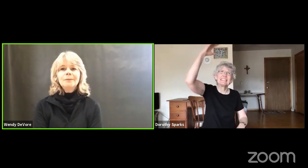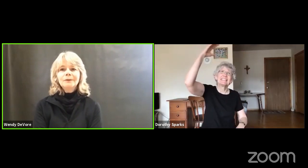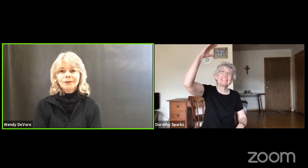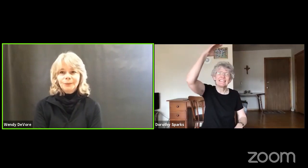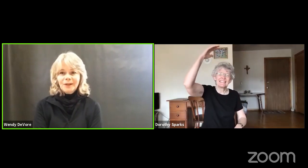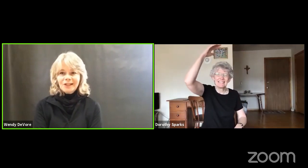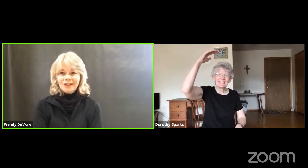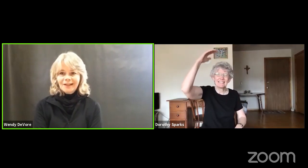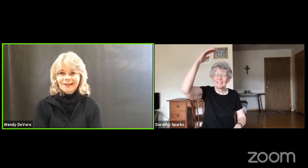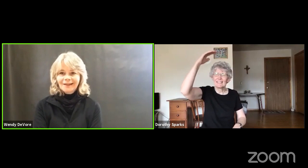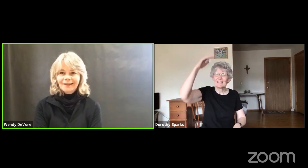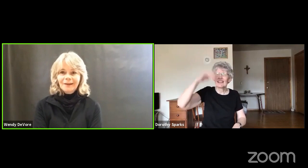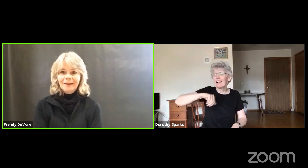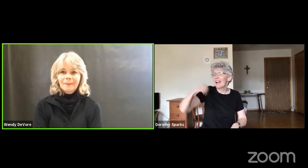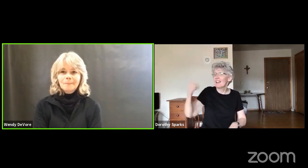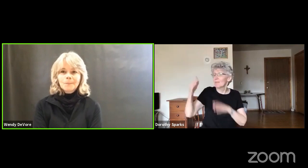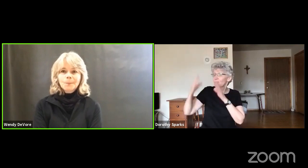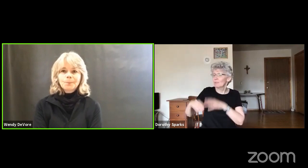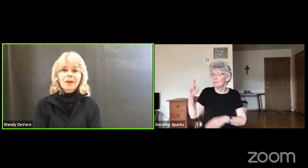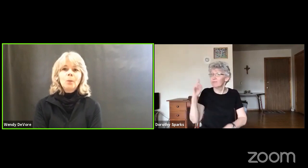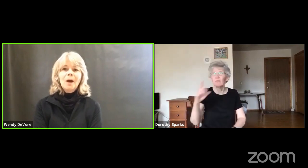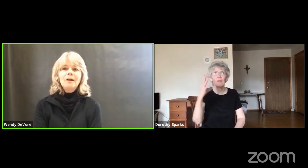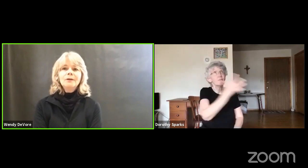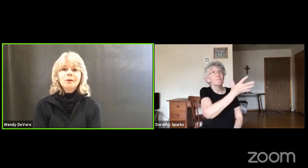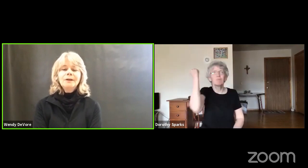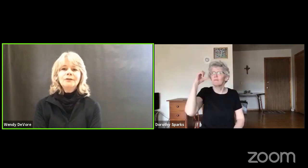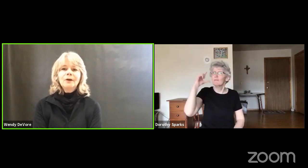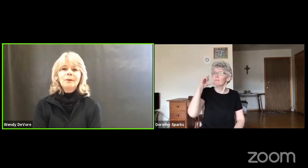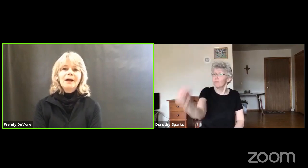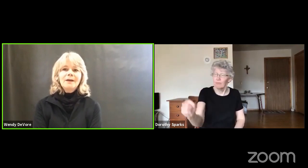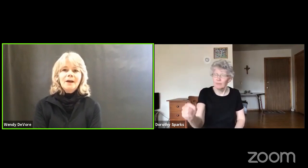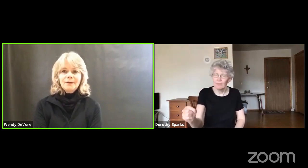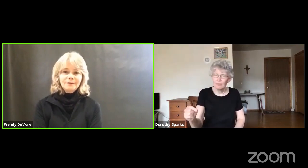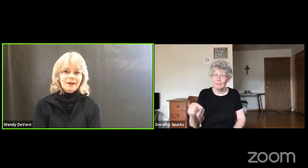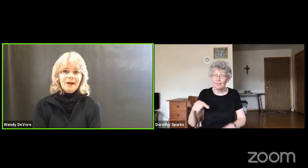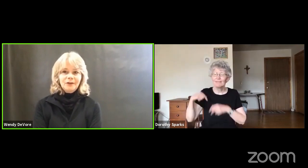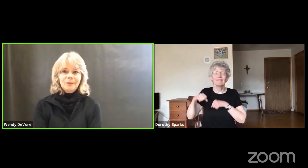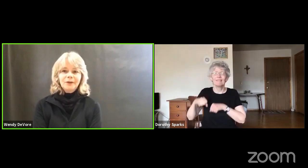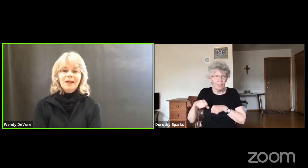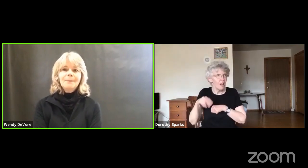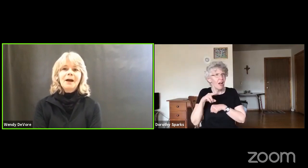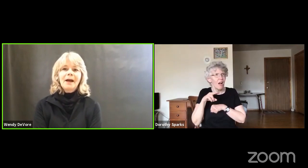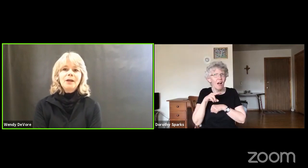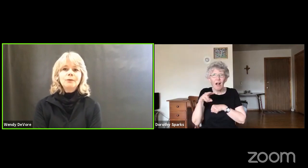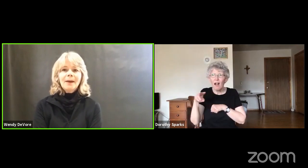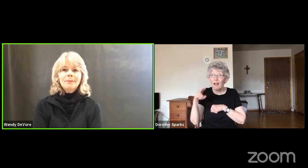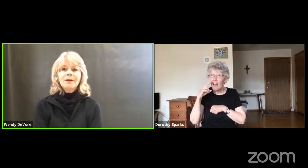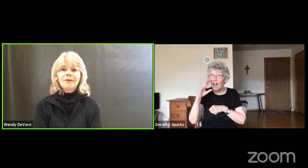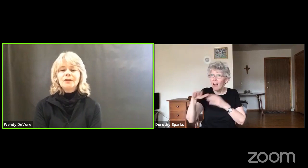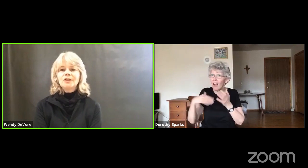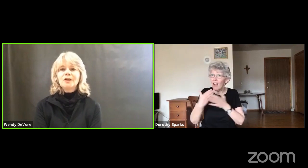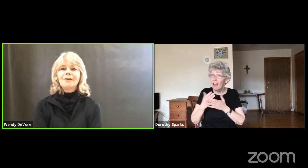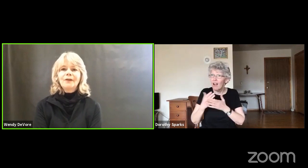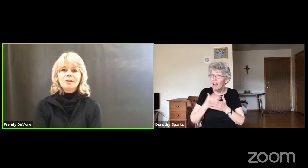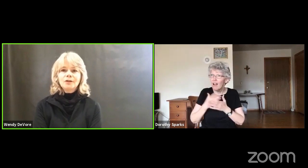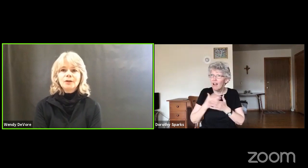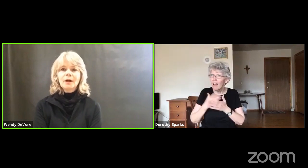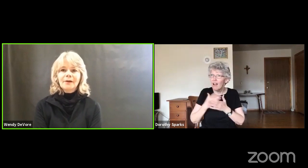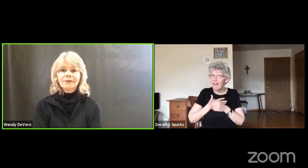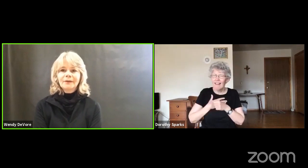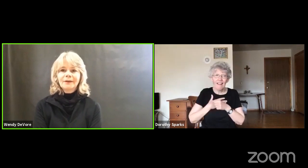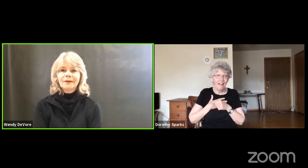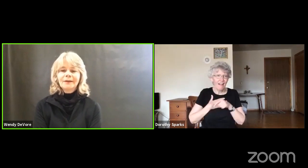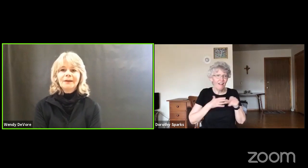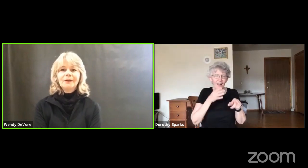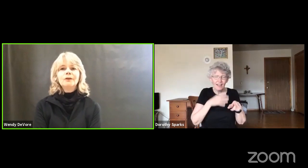was unable to reach it. And while doing so, another customer came by, grabbed it off the shelf, and took